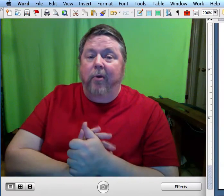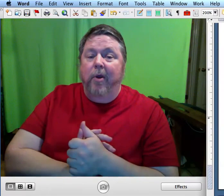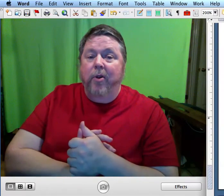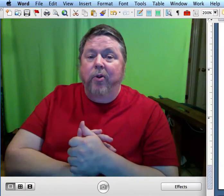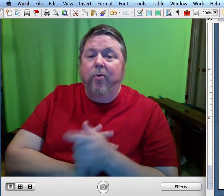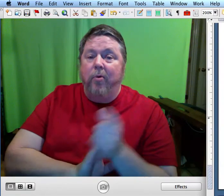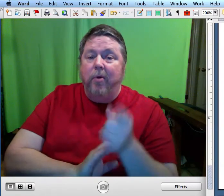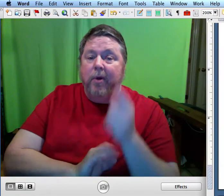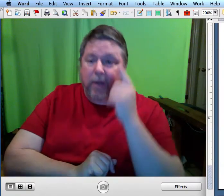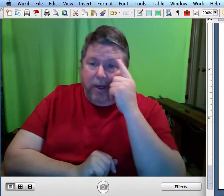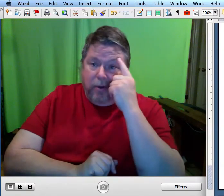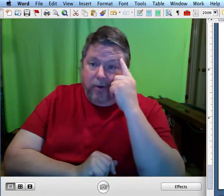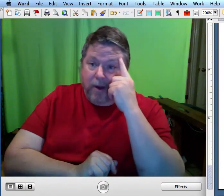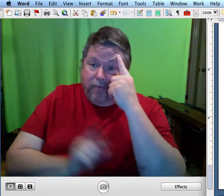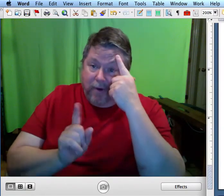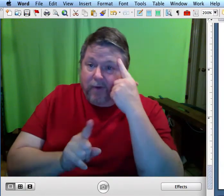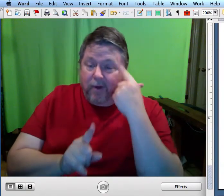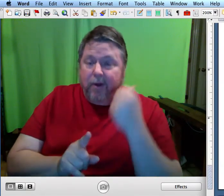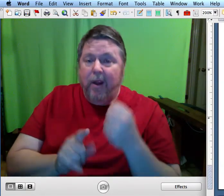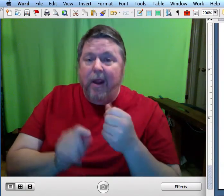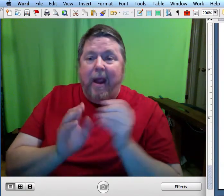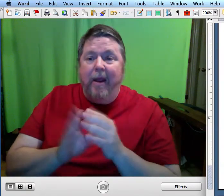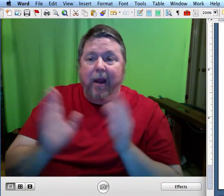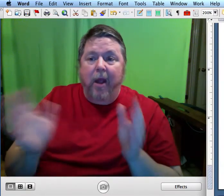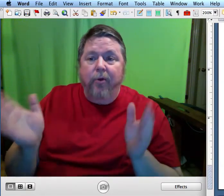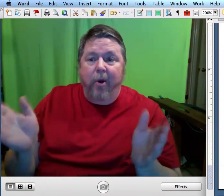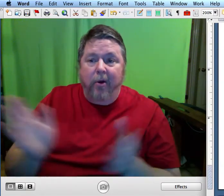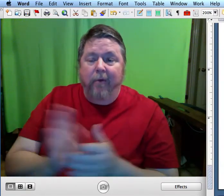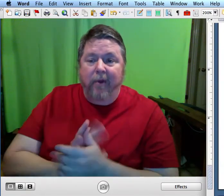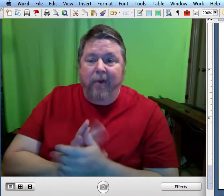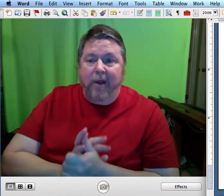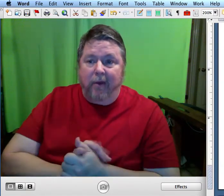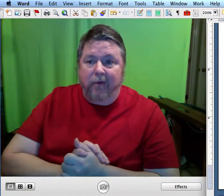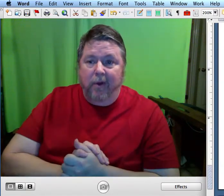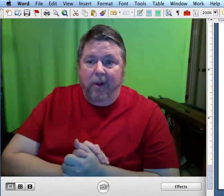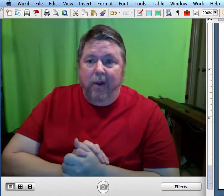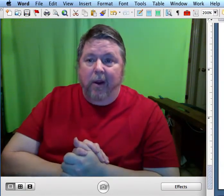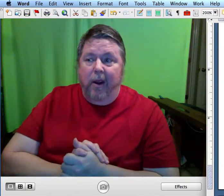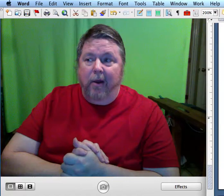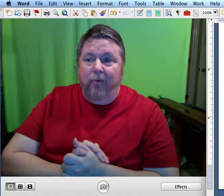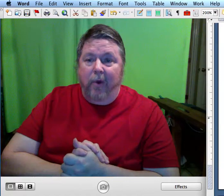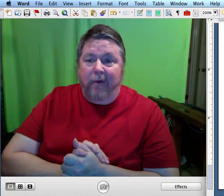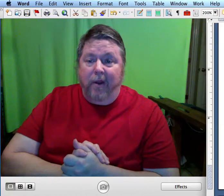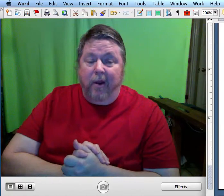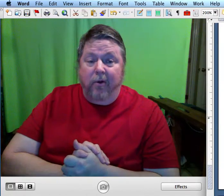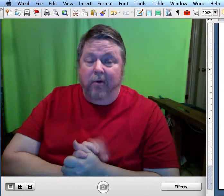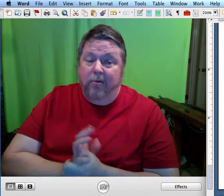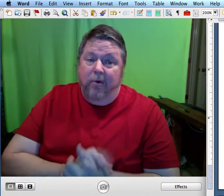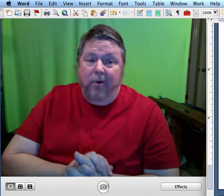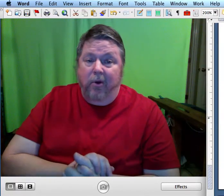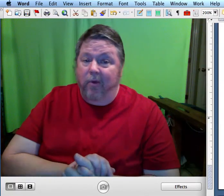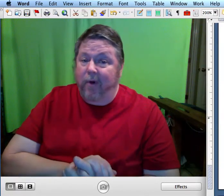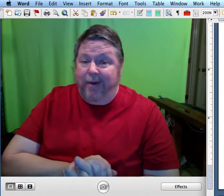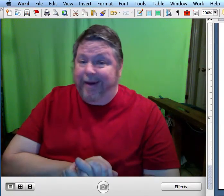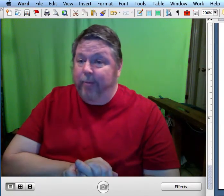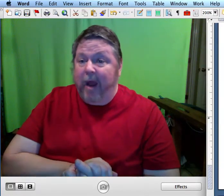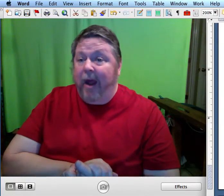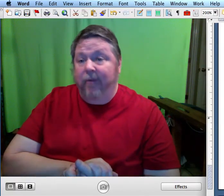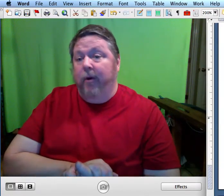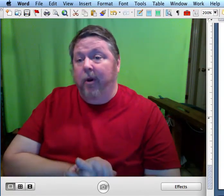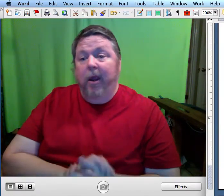do? You need to then revisit any other part of the text. And when I say that, you can do a very